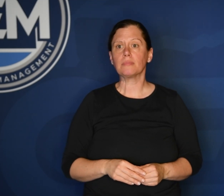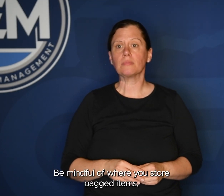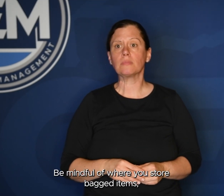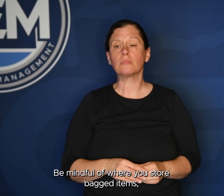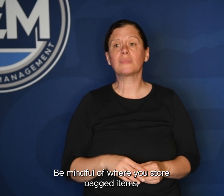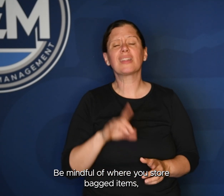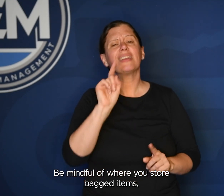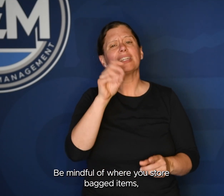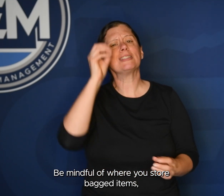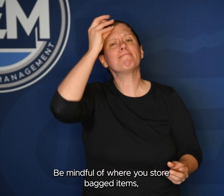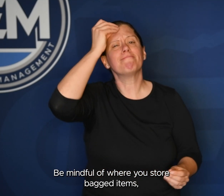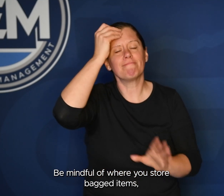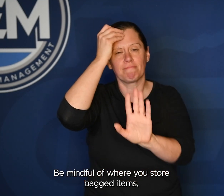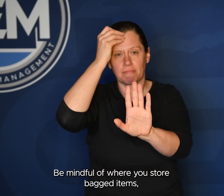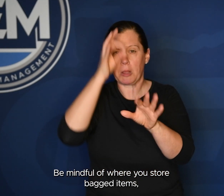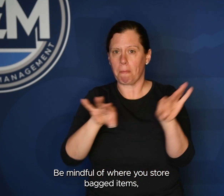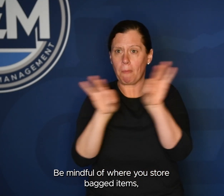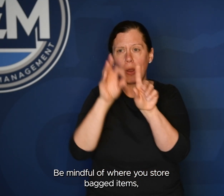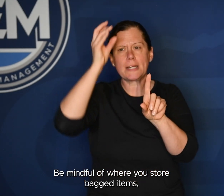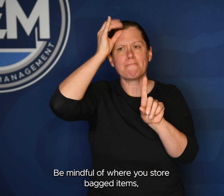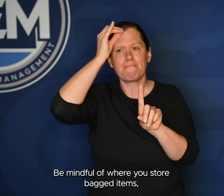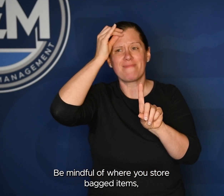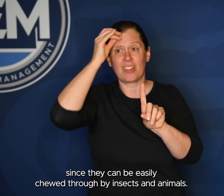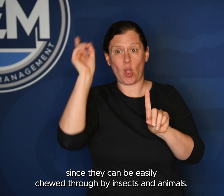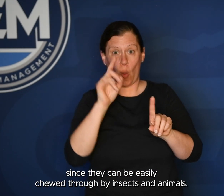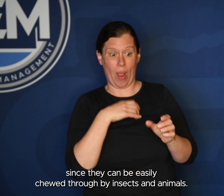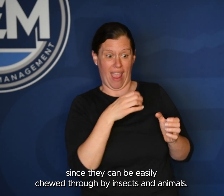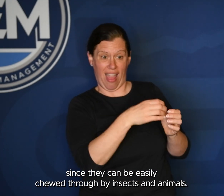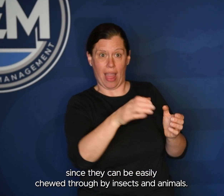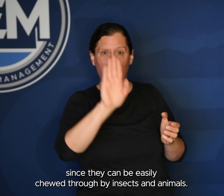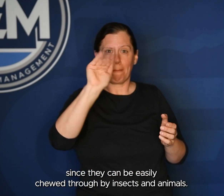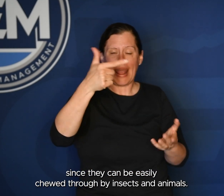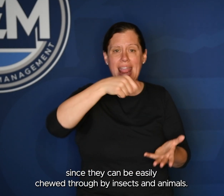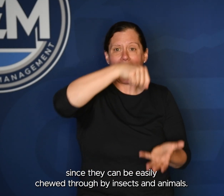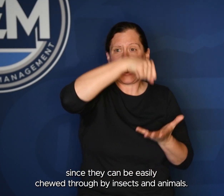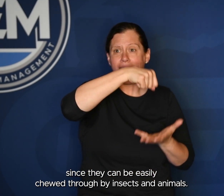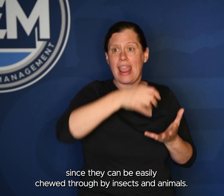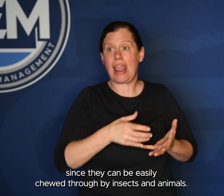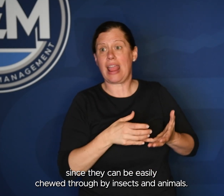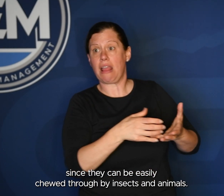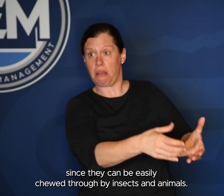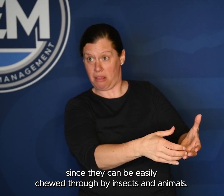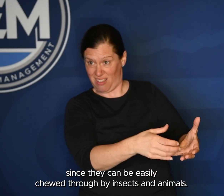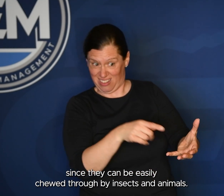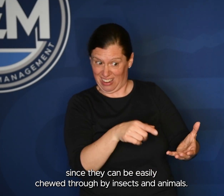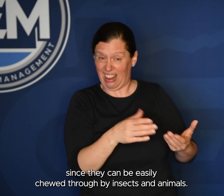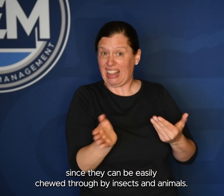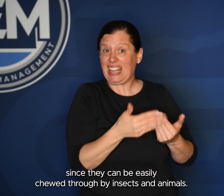Be mindful of where you store bagged items since they can be easily chewed through by insects and